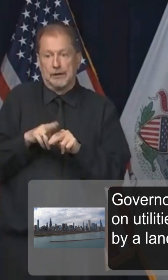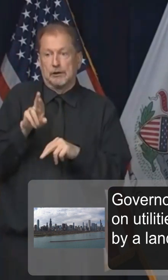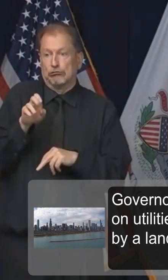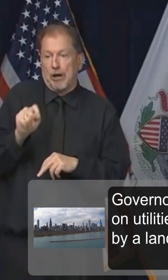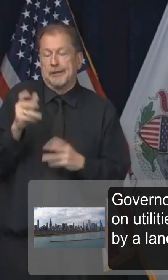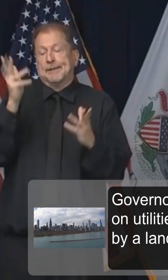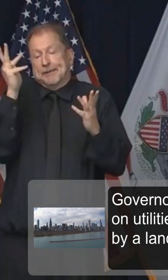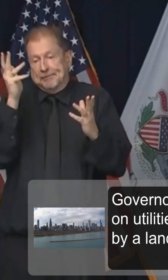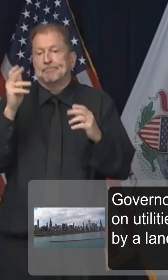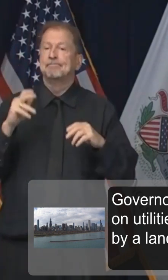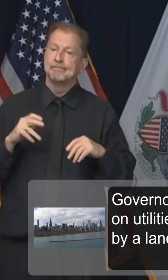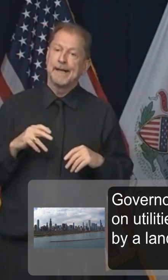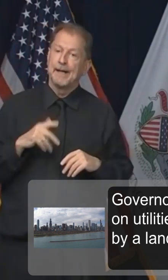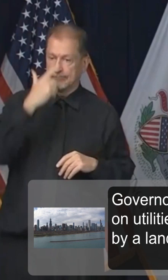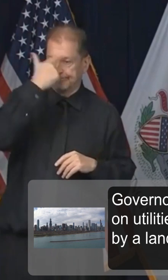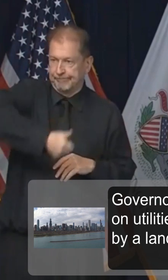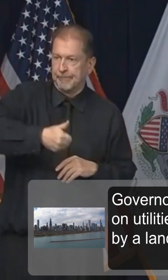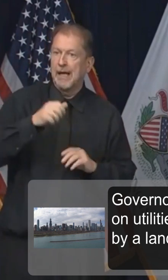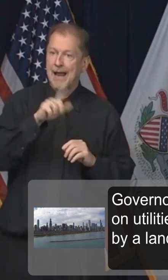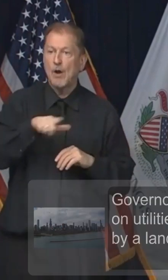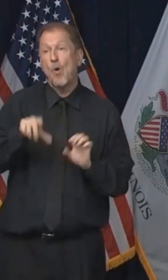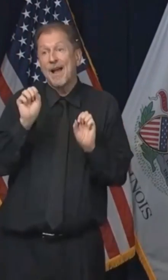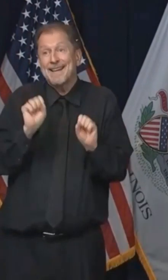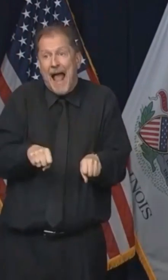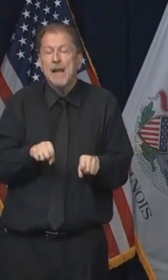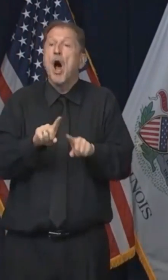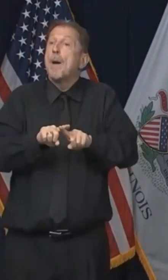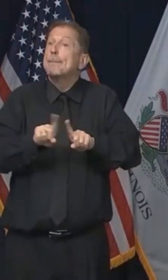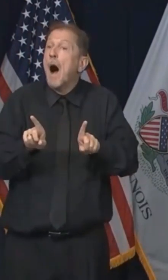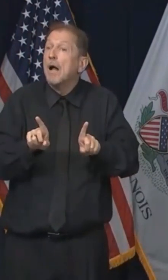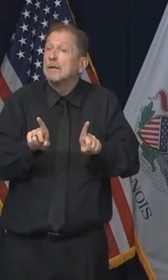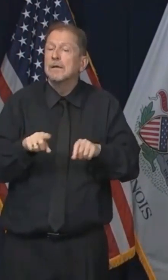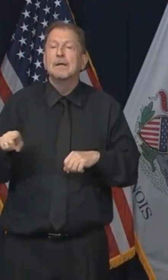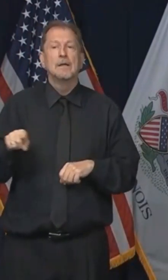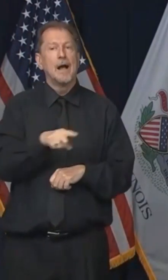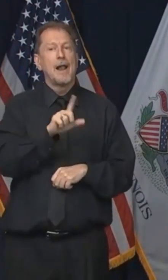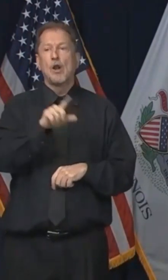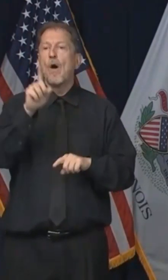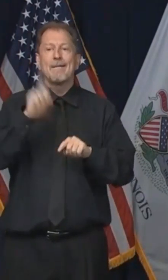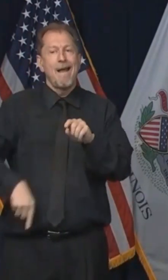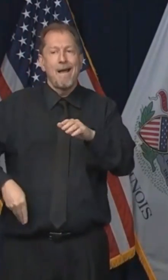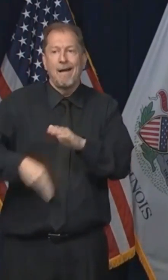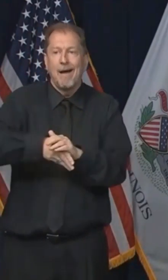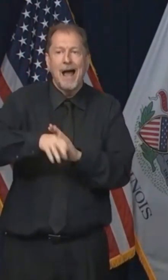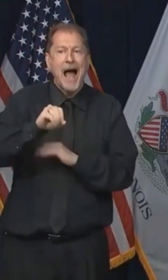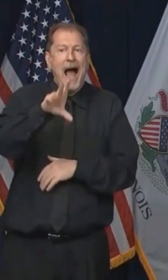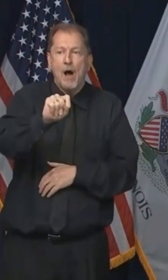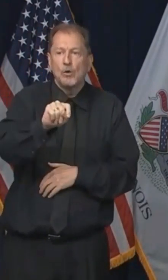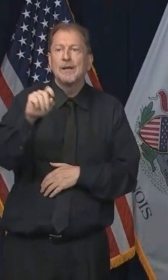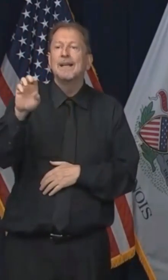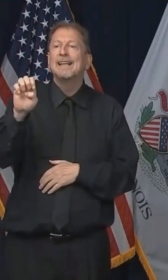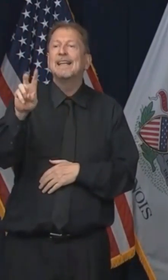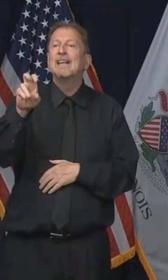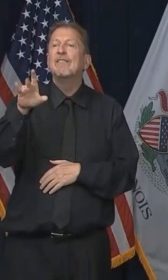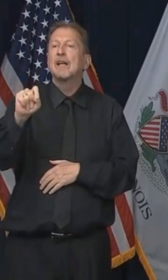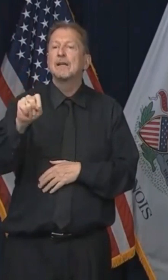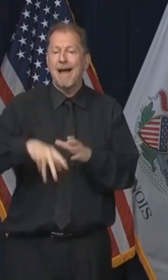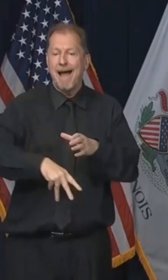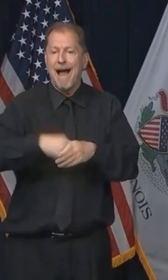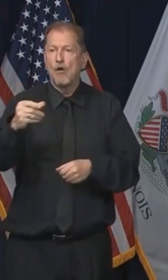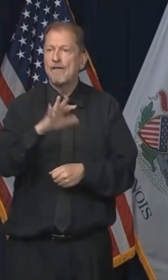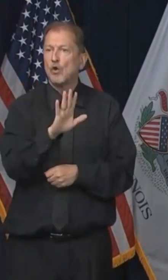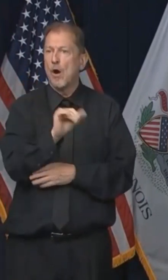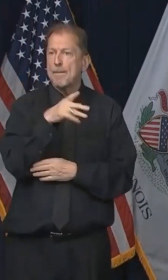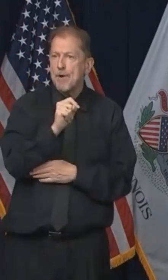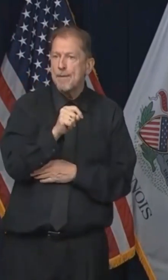sheriffs in all 102 counties that they may not evict anyone during this period of time, during this crisis.